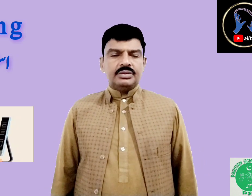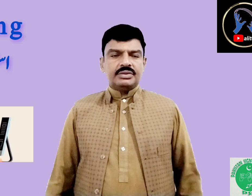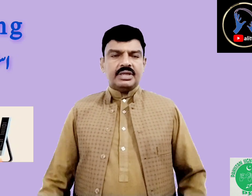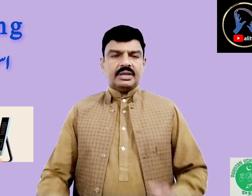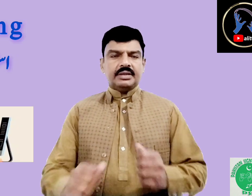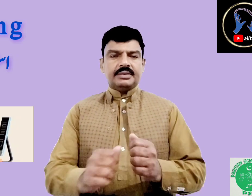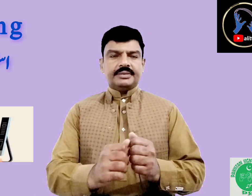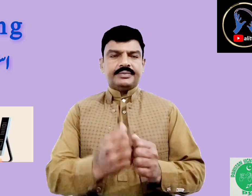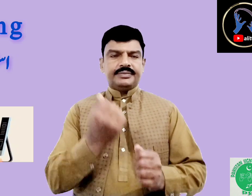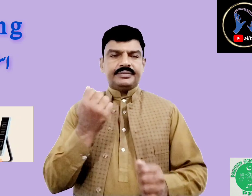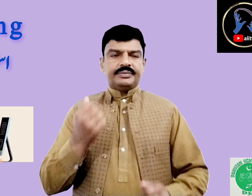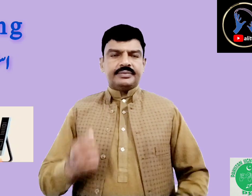using